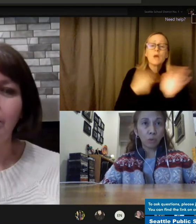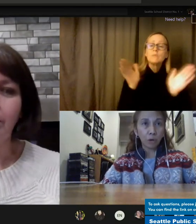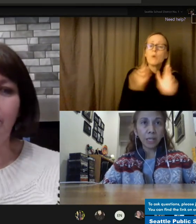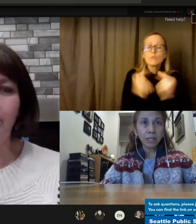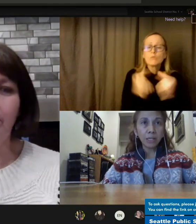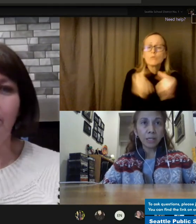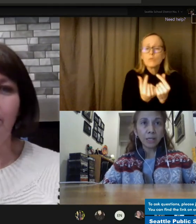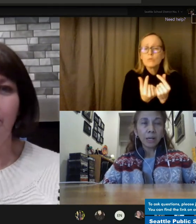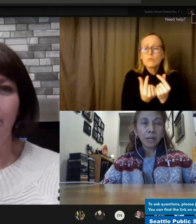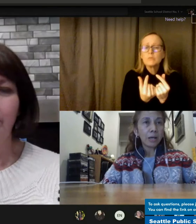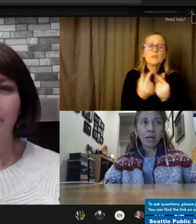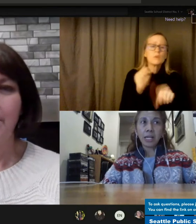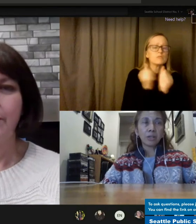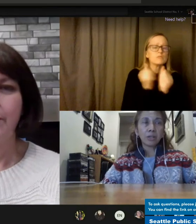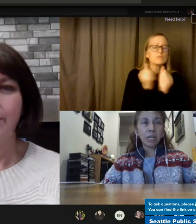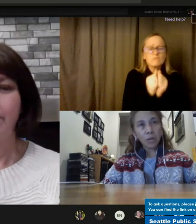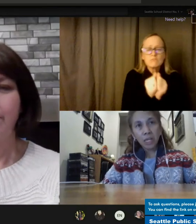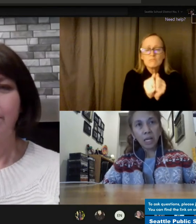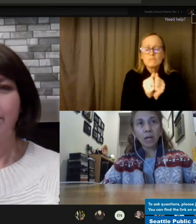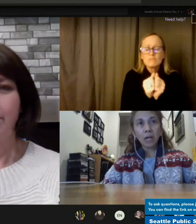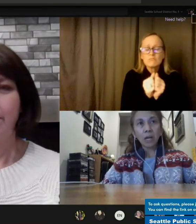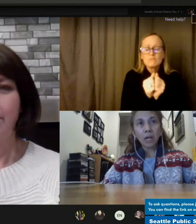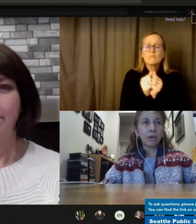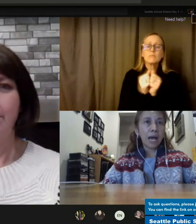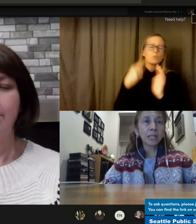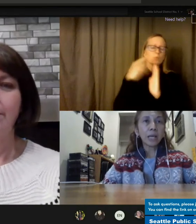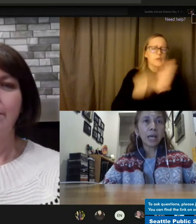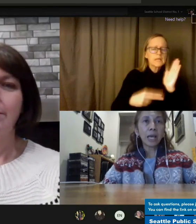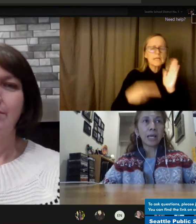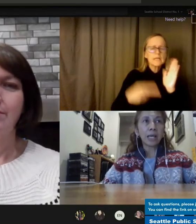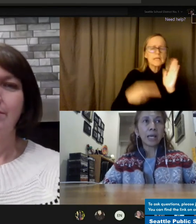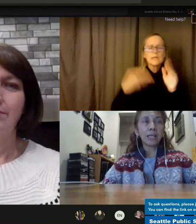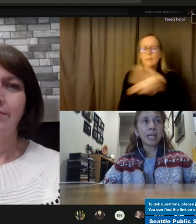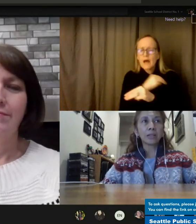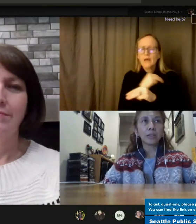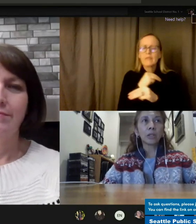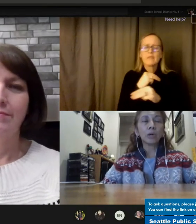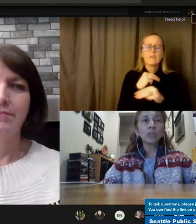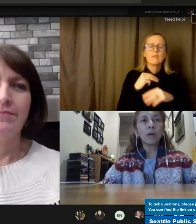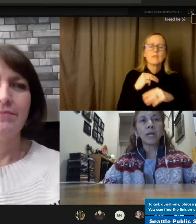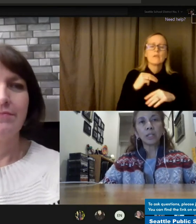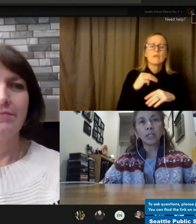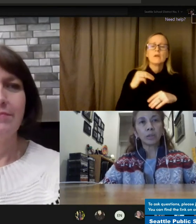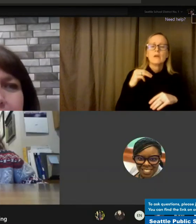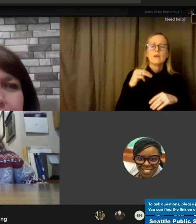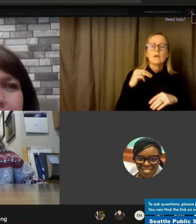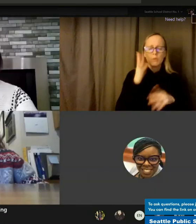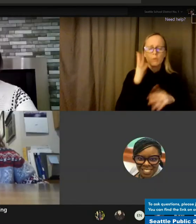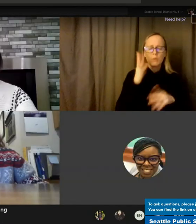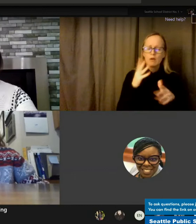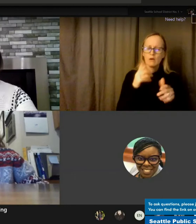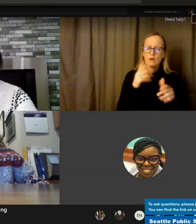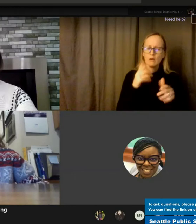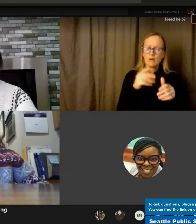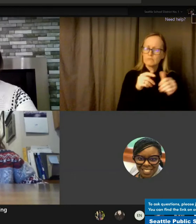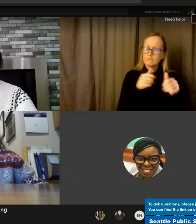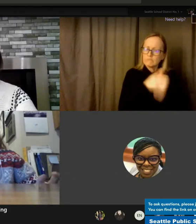with, either in reading or in math, and they get close monitoring from the classroom